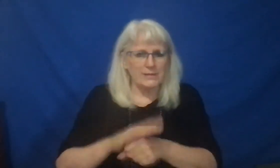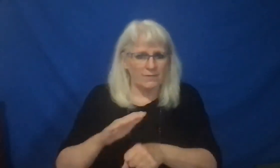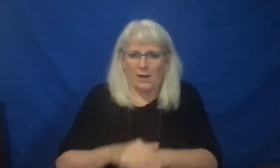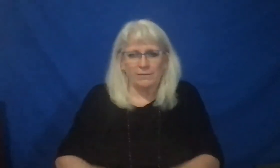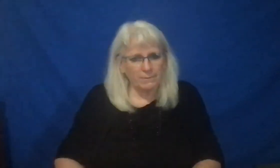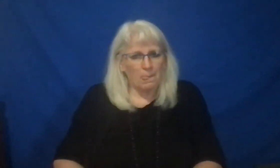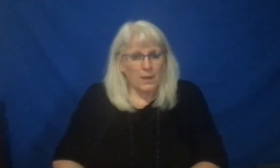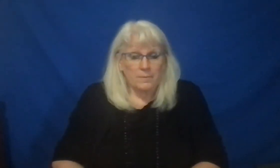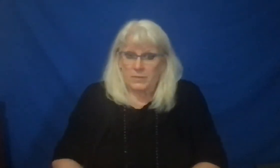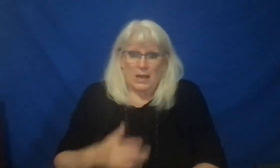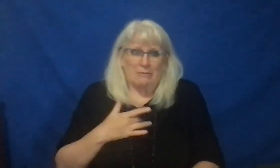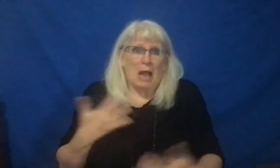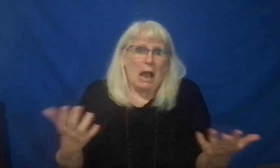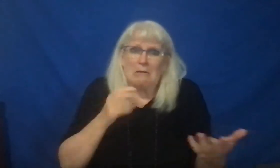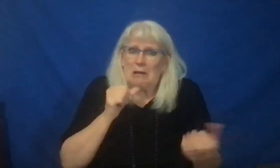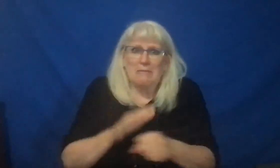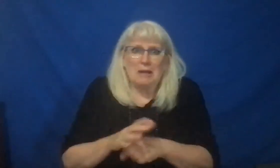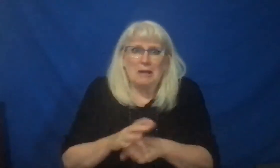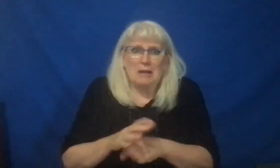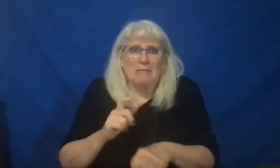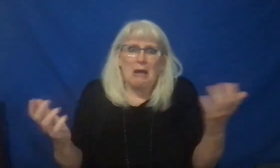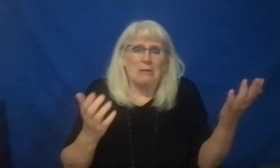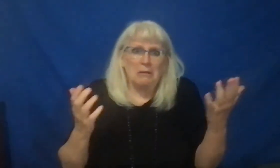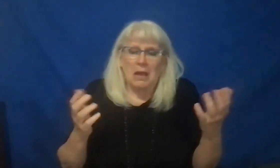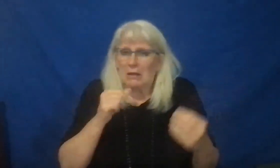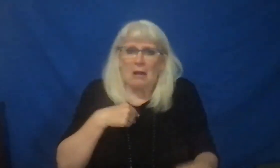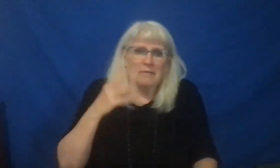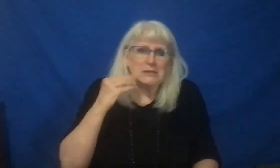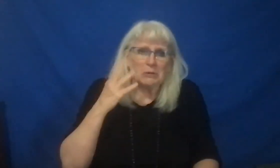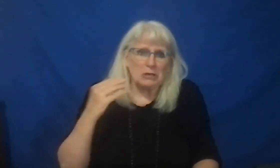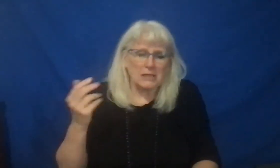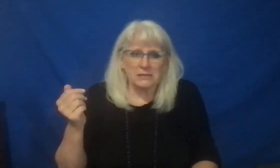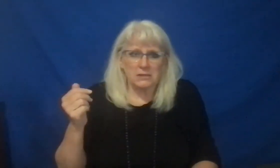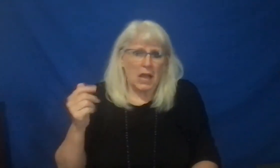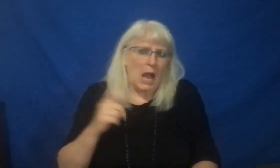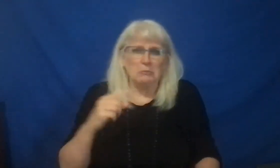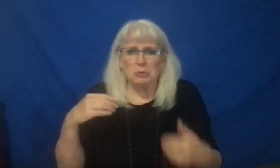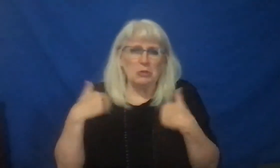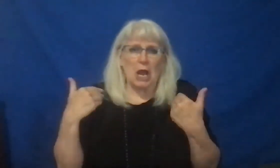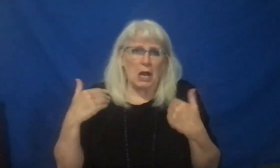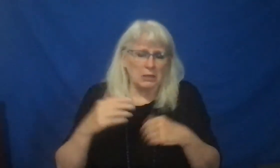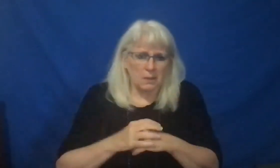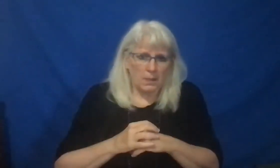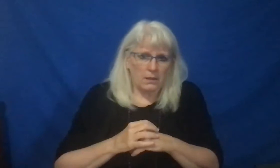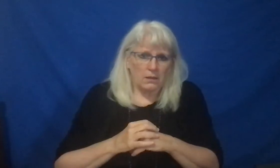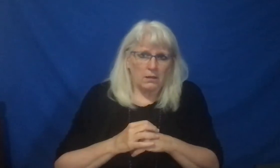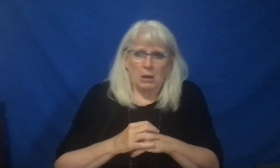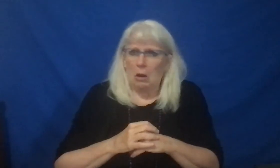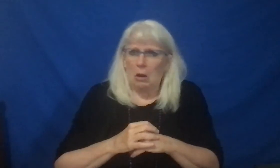don't have the time or you don't have the experience or you're too young or you're too much of a fraud, get